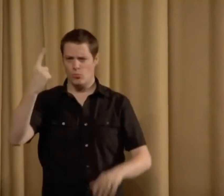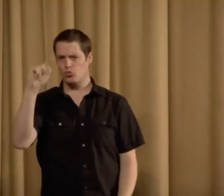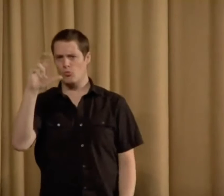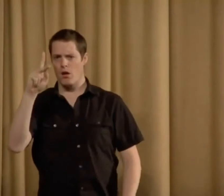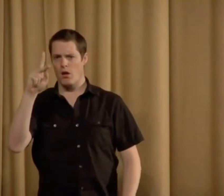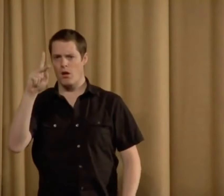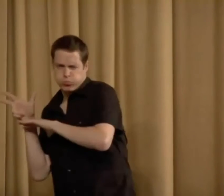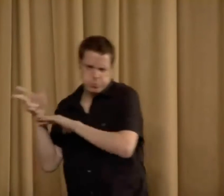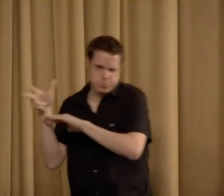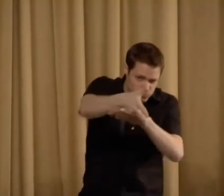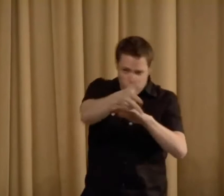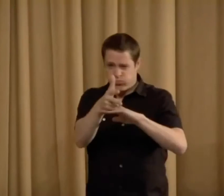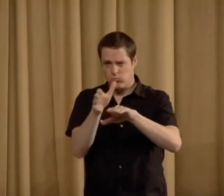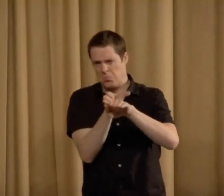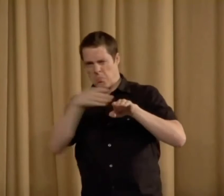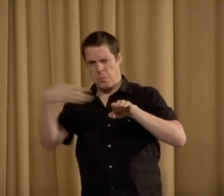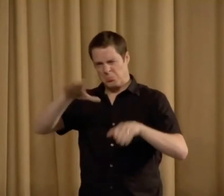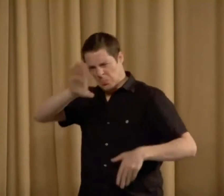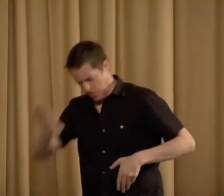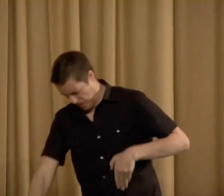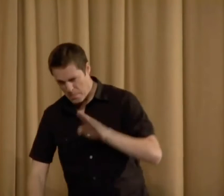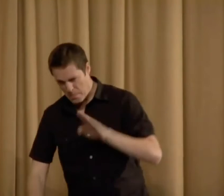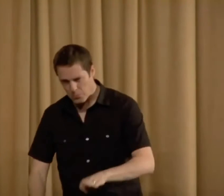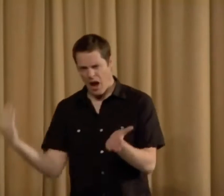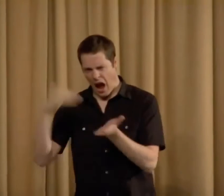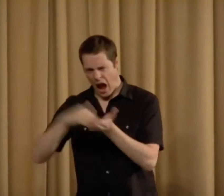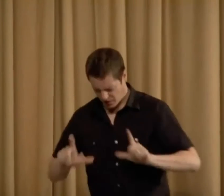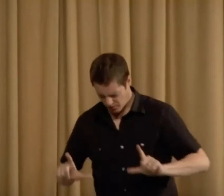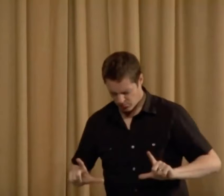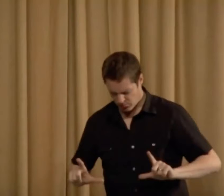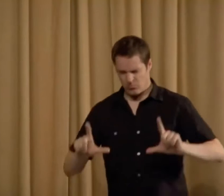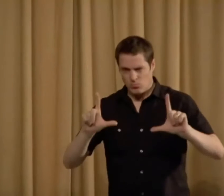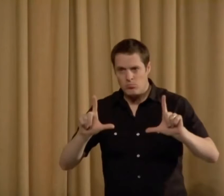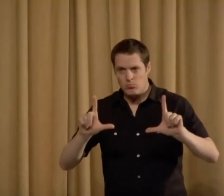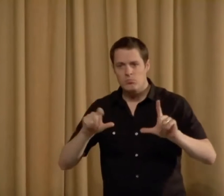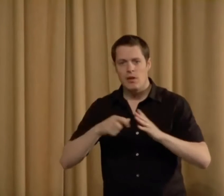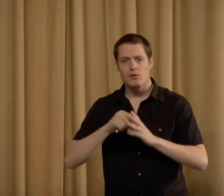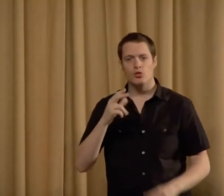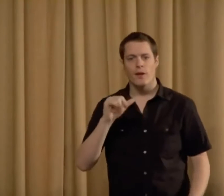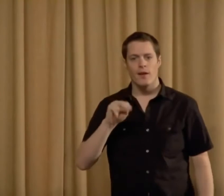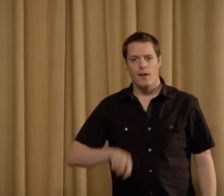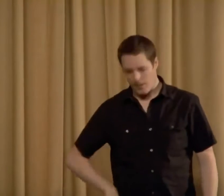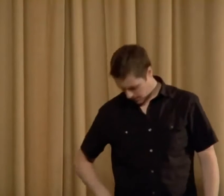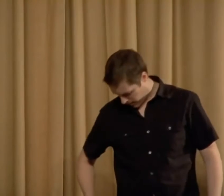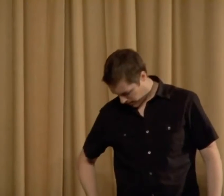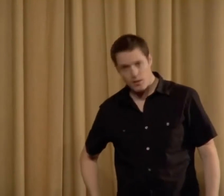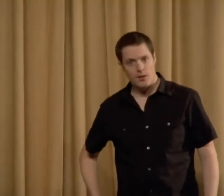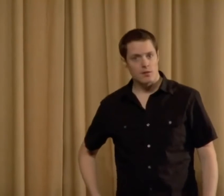the FBI, news crews, news trucks are all piled up and moved in, and then the camera zooms down, and there we see it again. The 2 feet